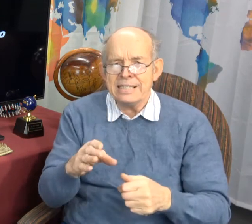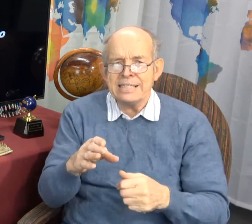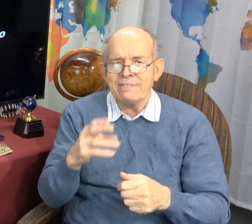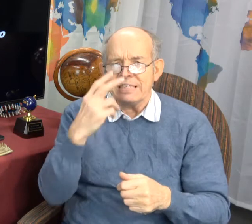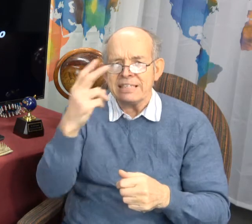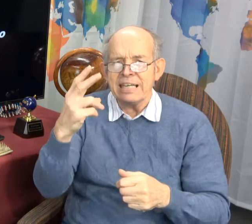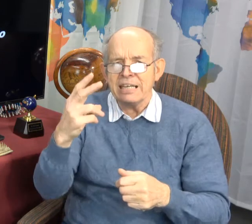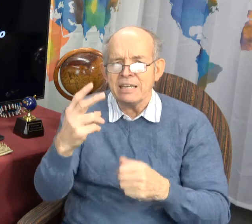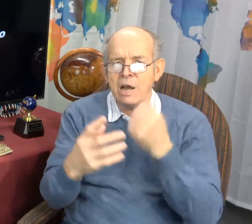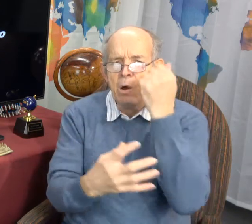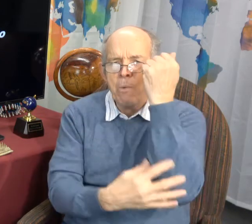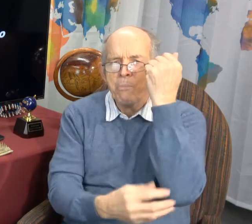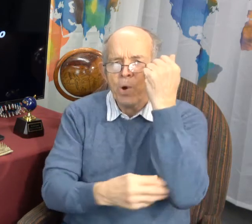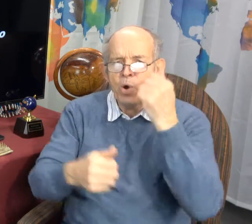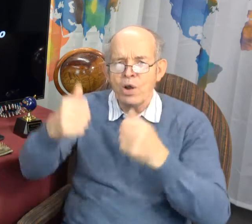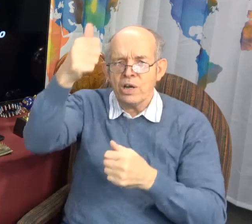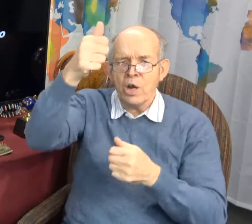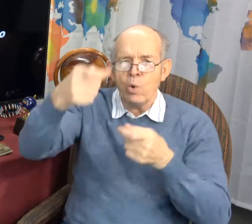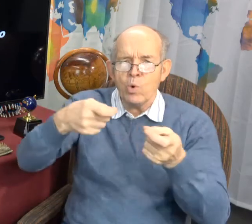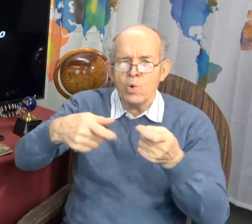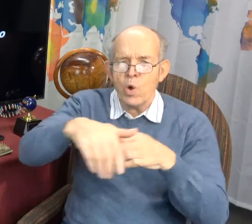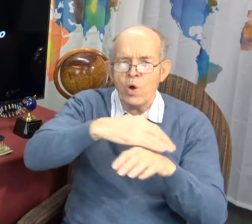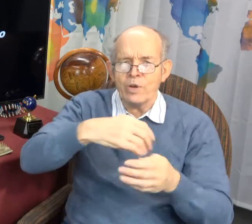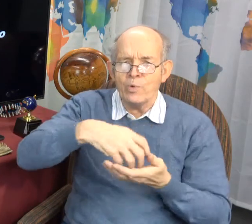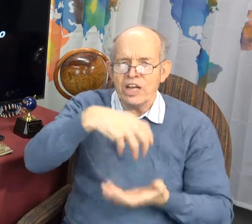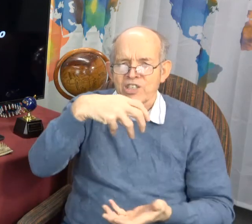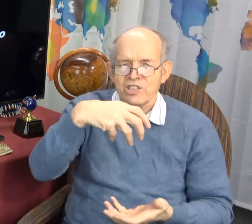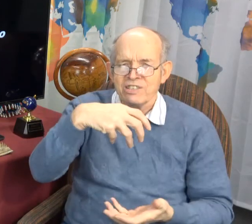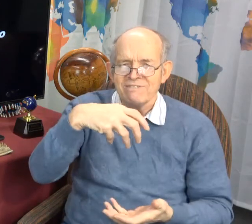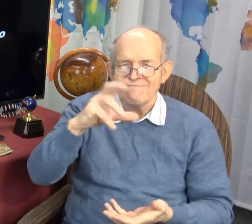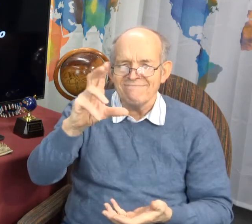Let me see poor rule over rich.